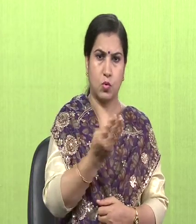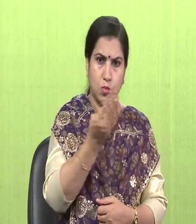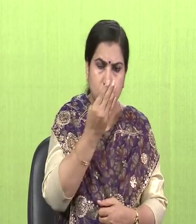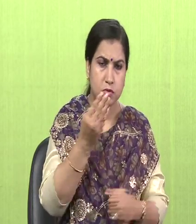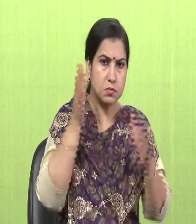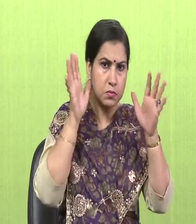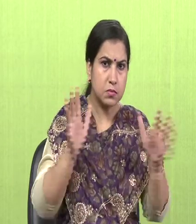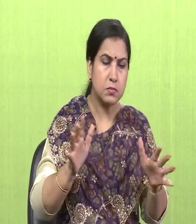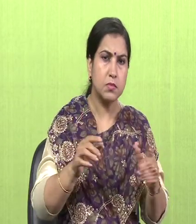equal